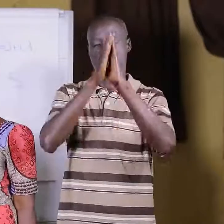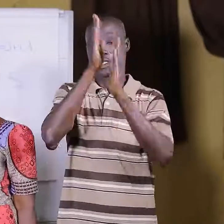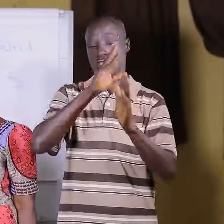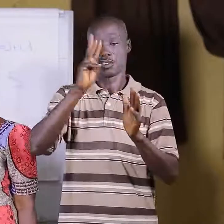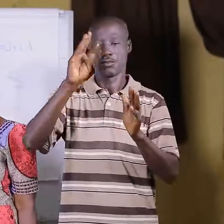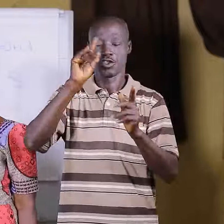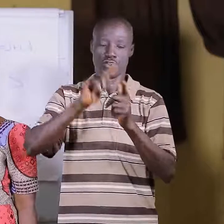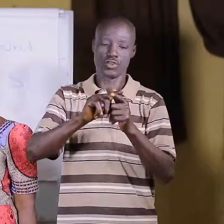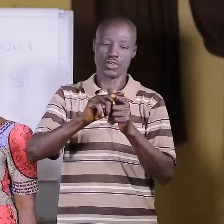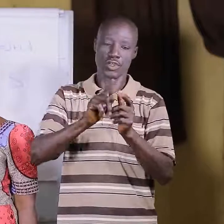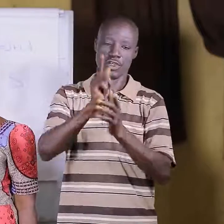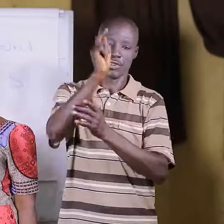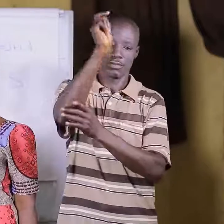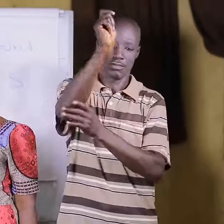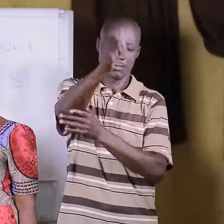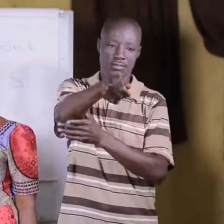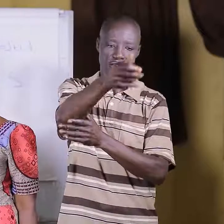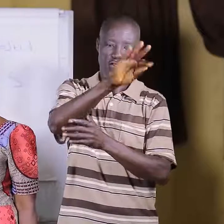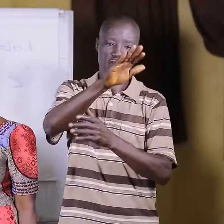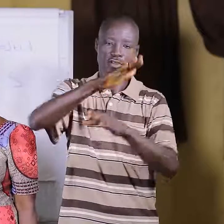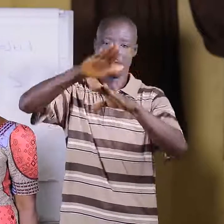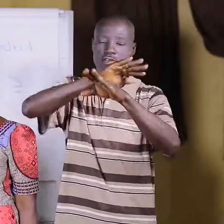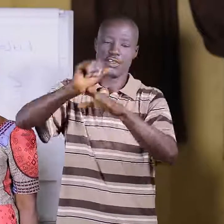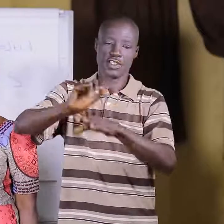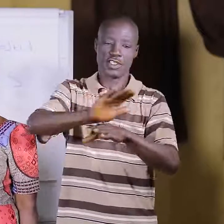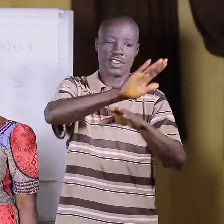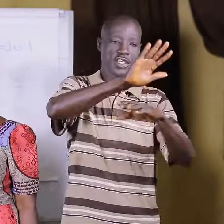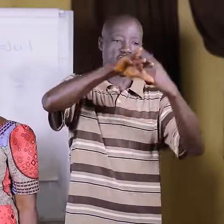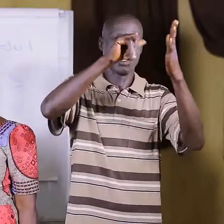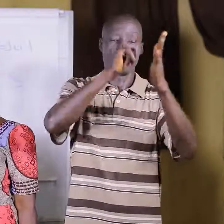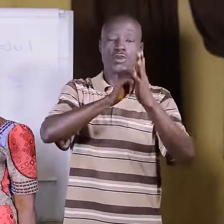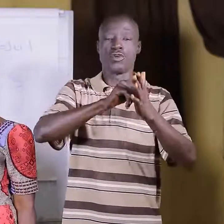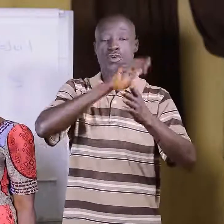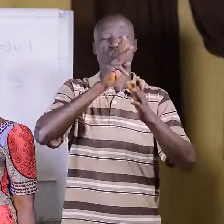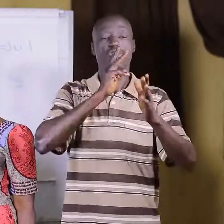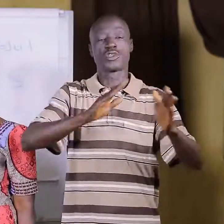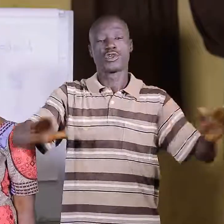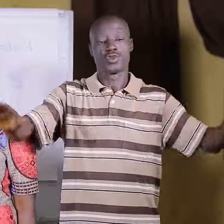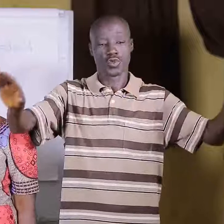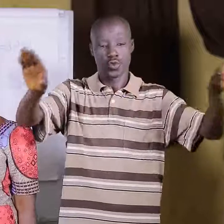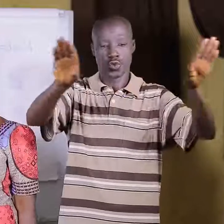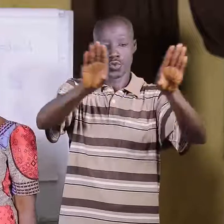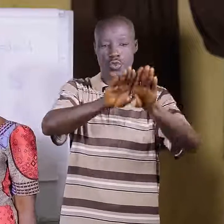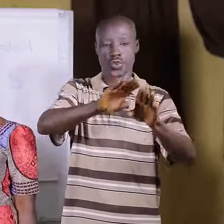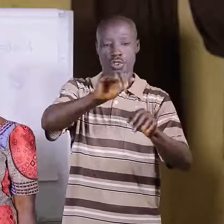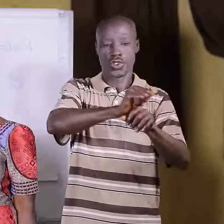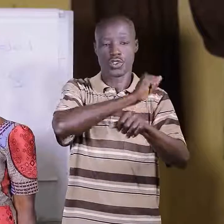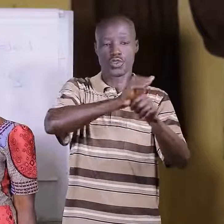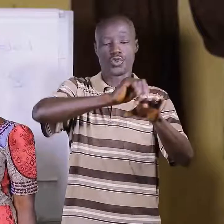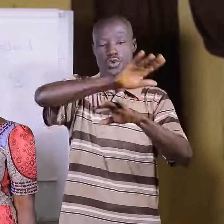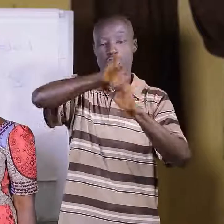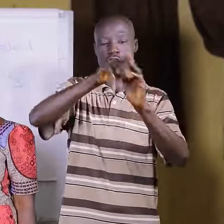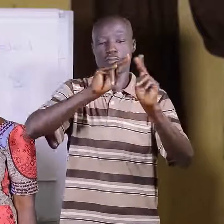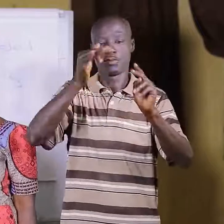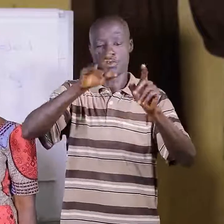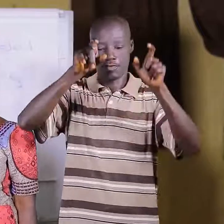that his stick over the sea, and that was how everybody that followed Pharaoh and others